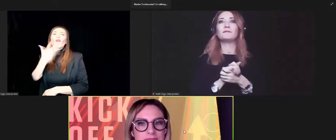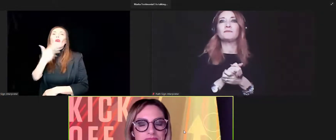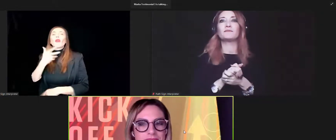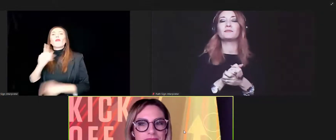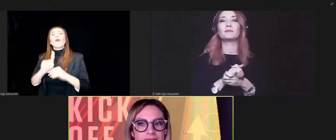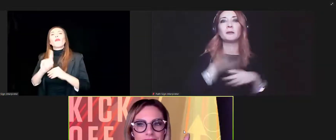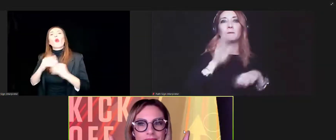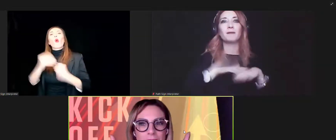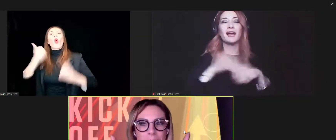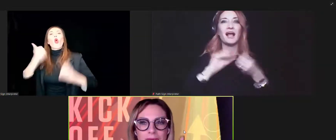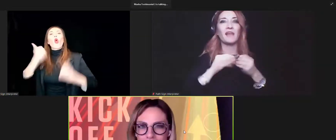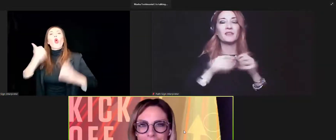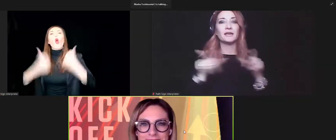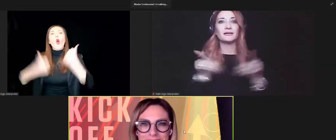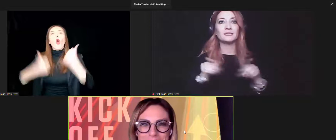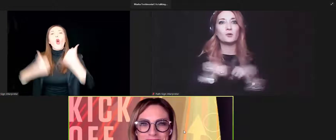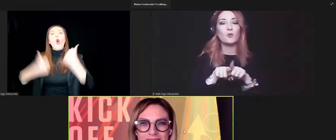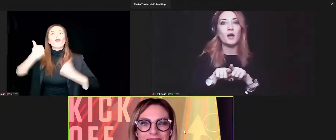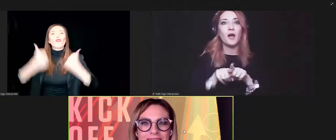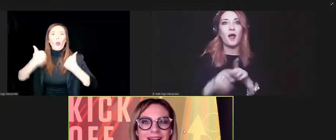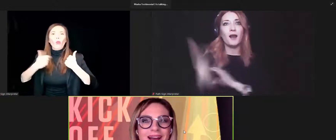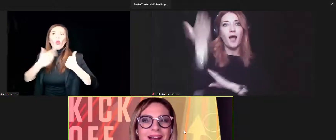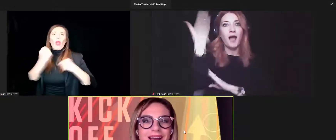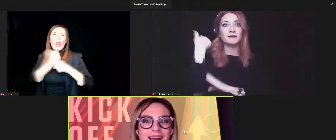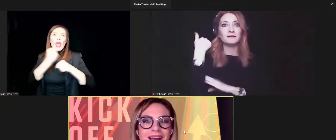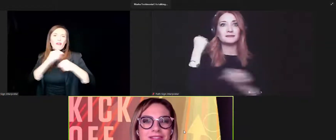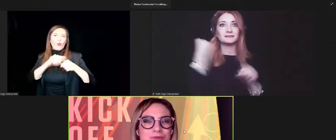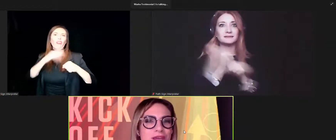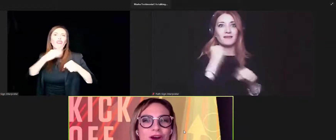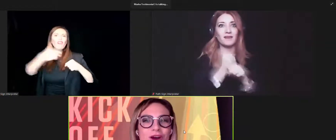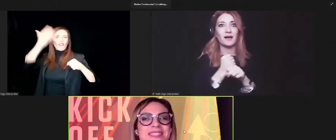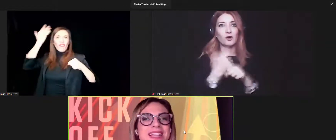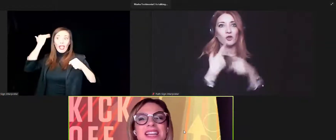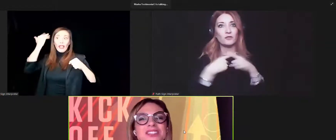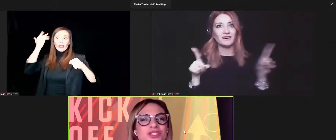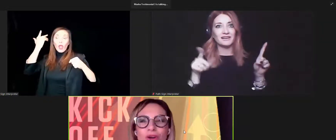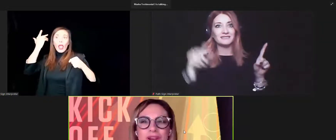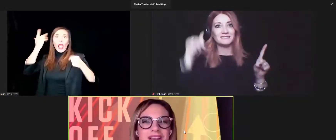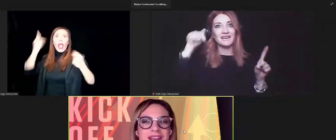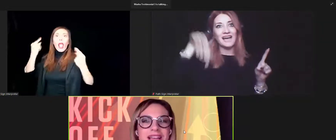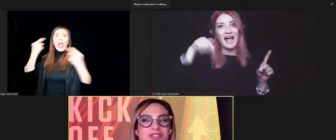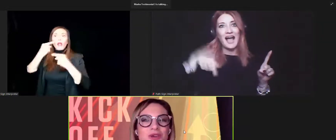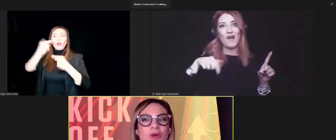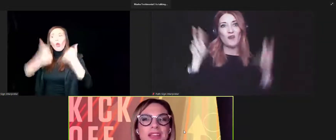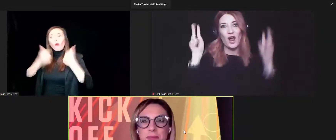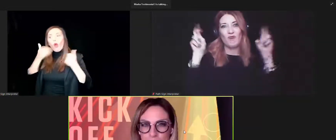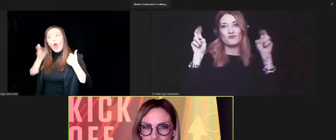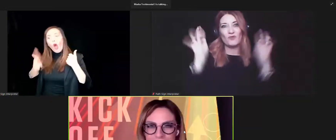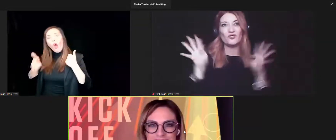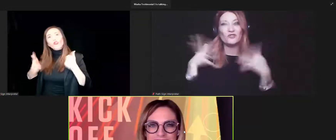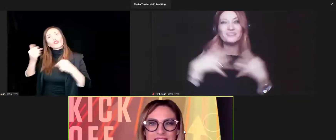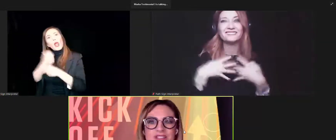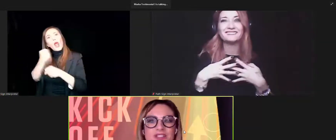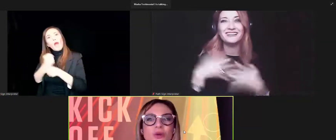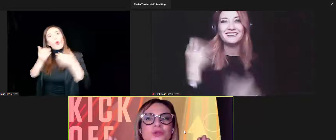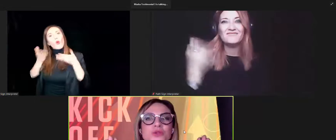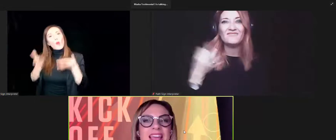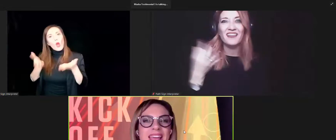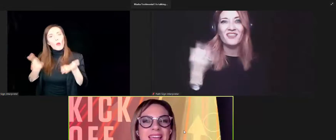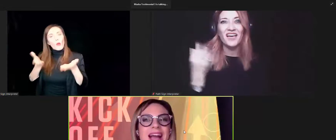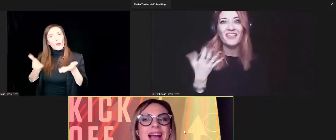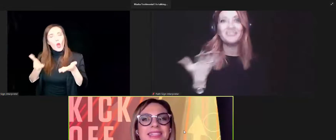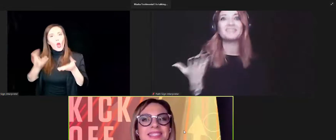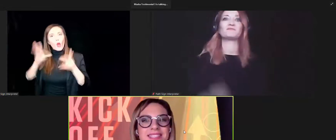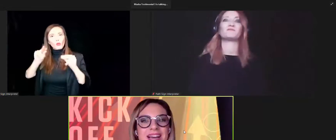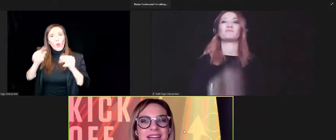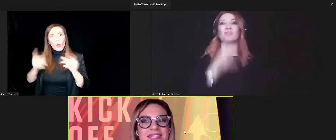method. But to be honest, I don't really like to look at the past. So